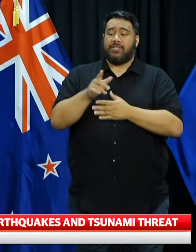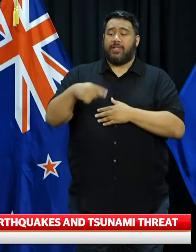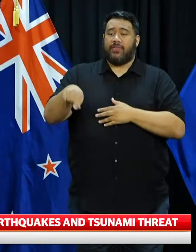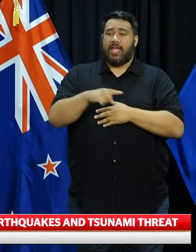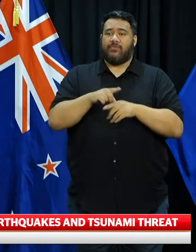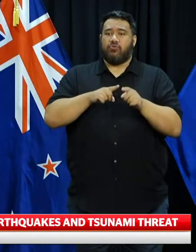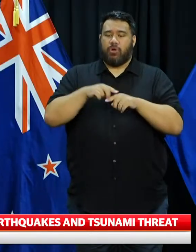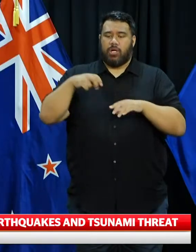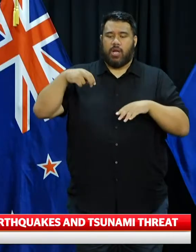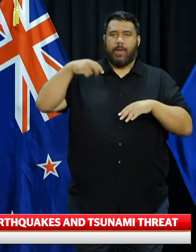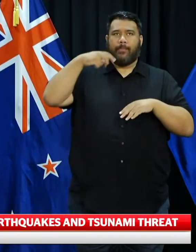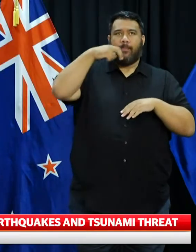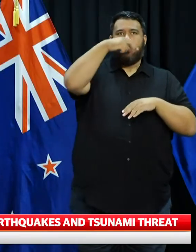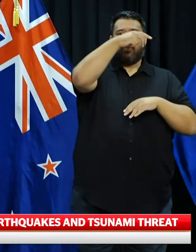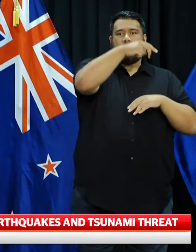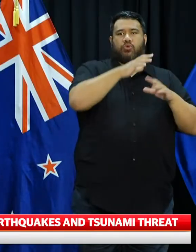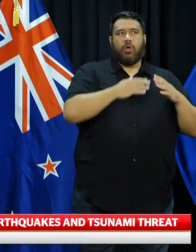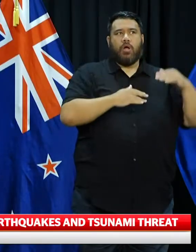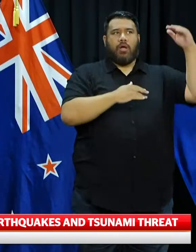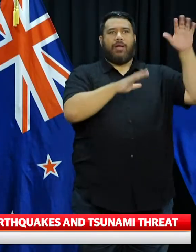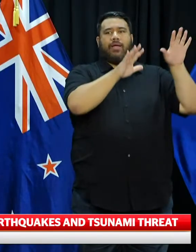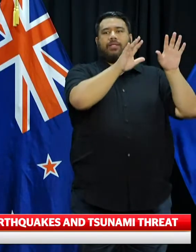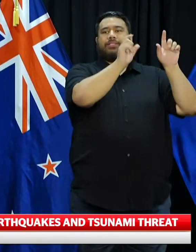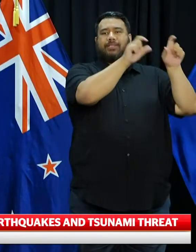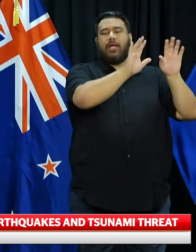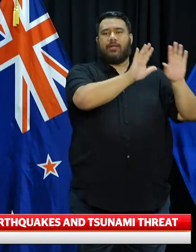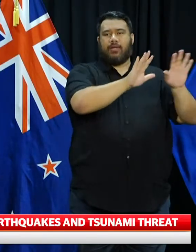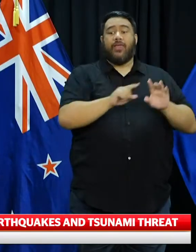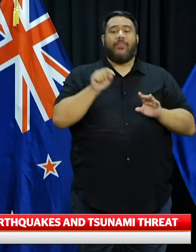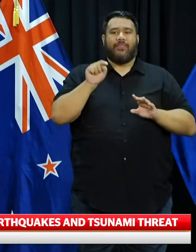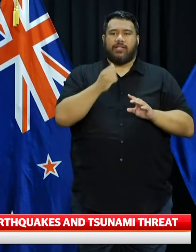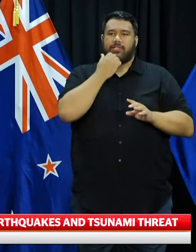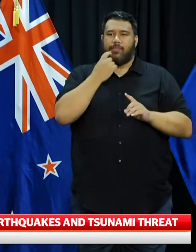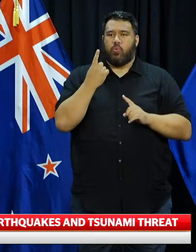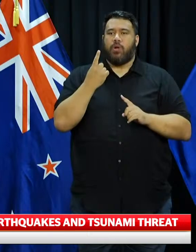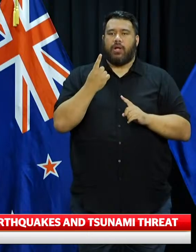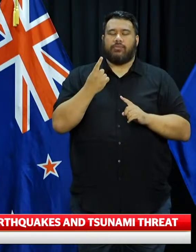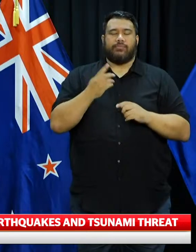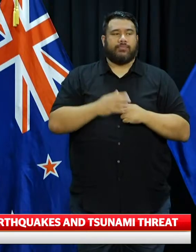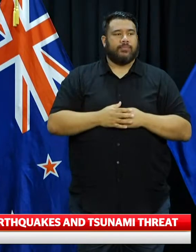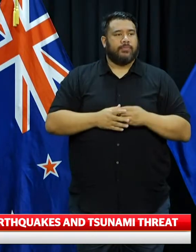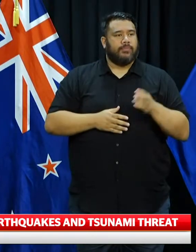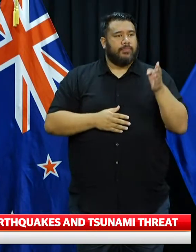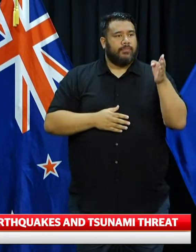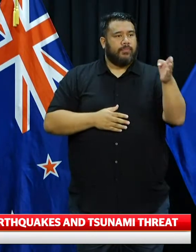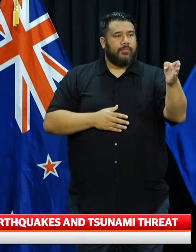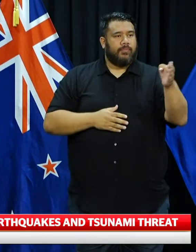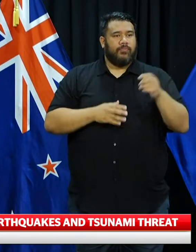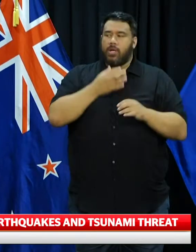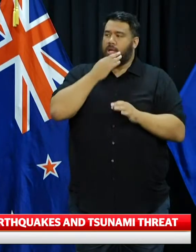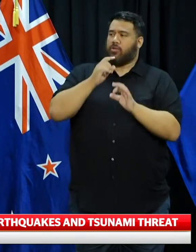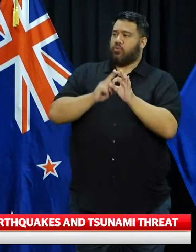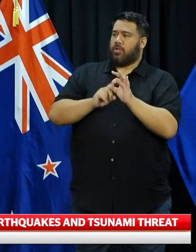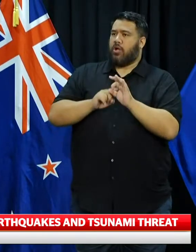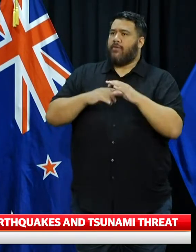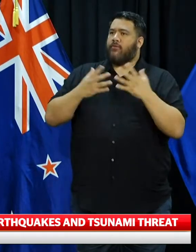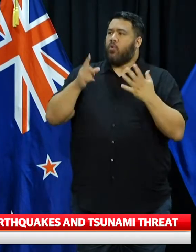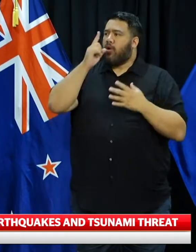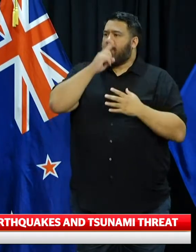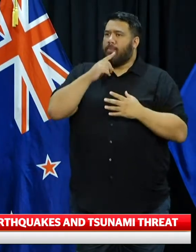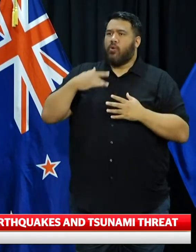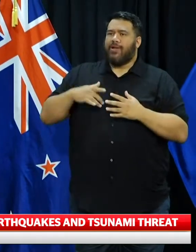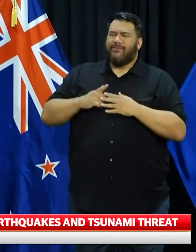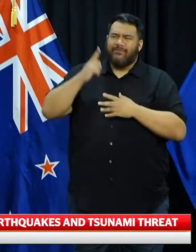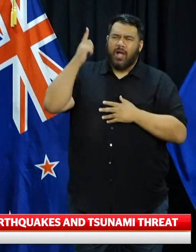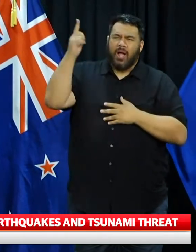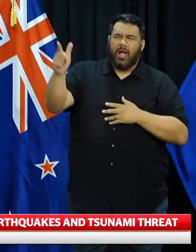that we're asking people to do in these circumstances. That's the priority. Just in terms of rural isolated coastal